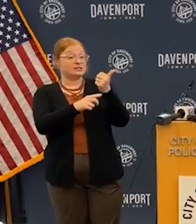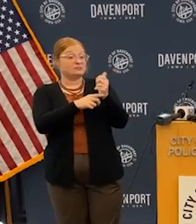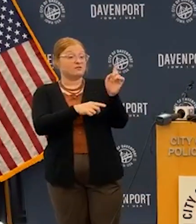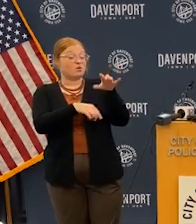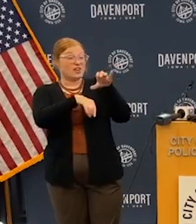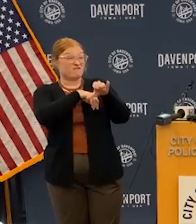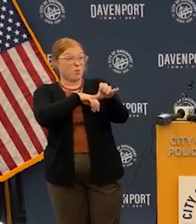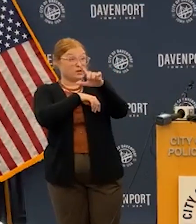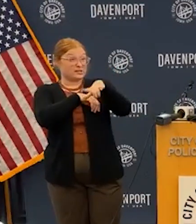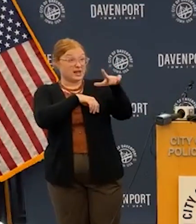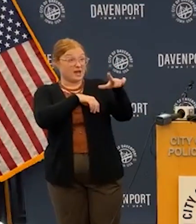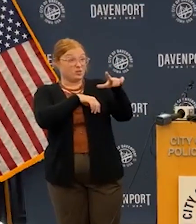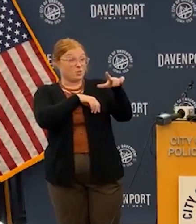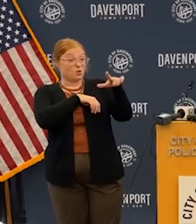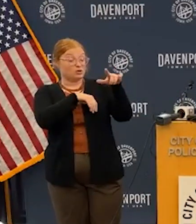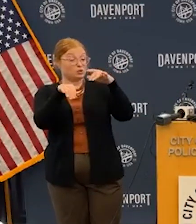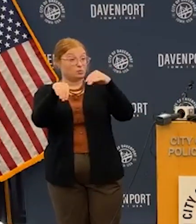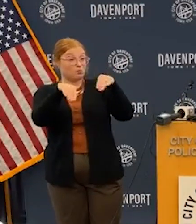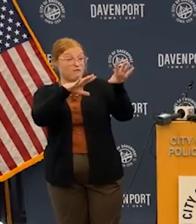reasons?